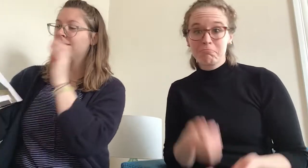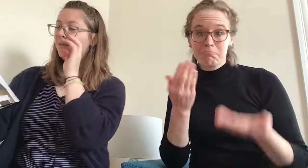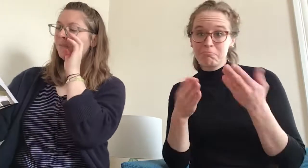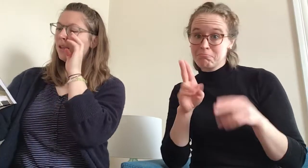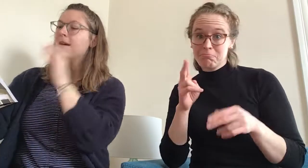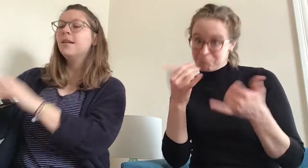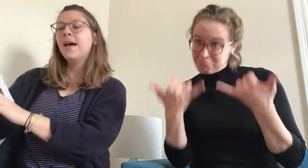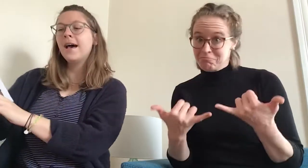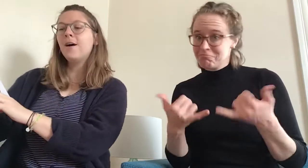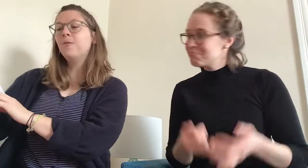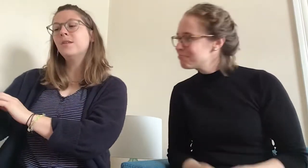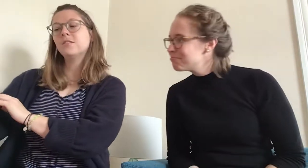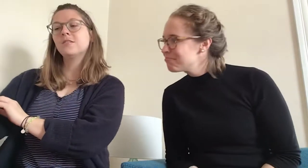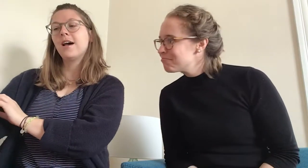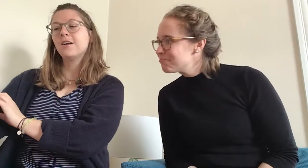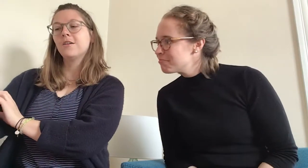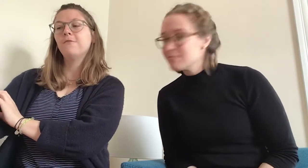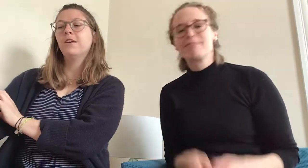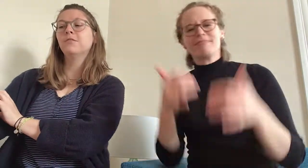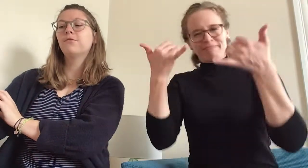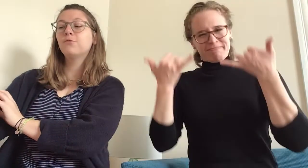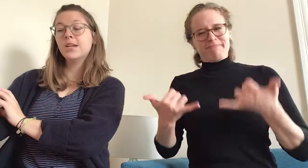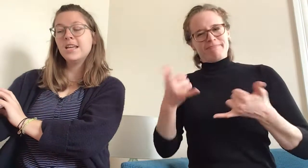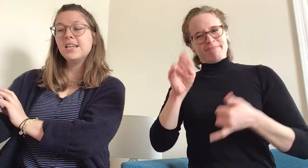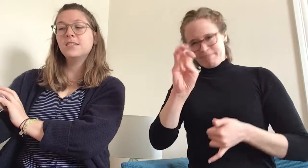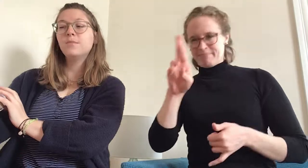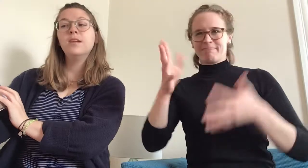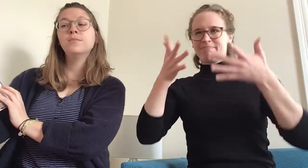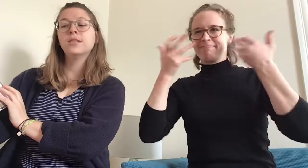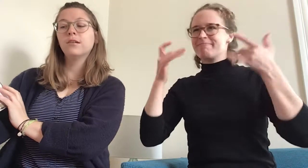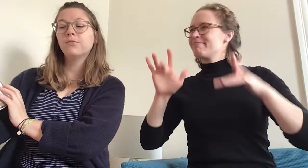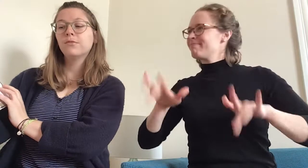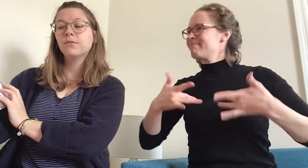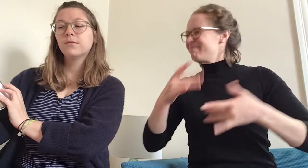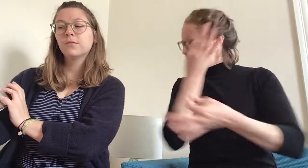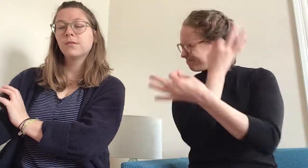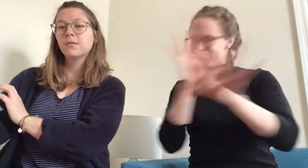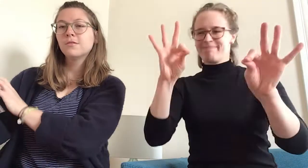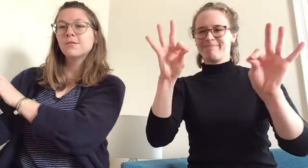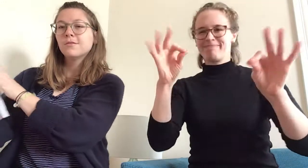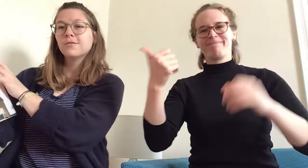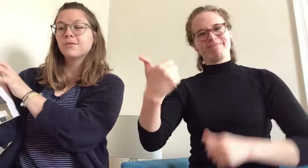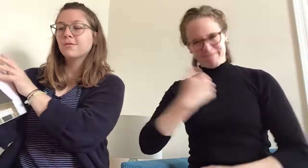Maybe. Now Mr. Tiger felt free to be himself.